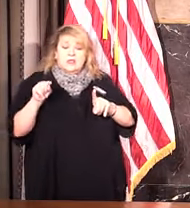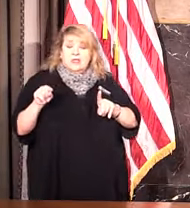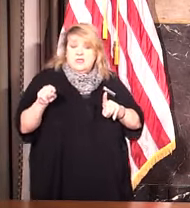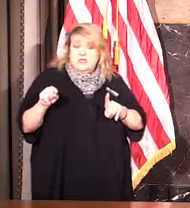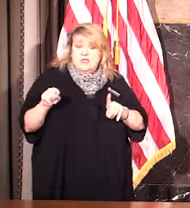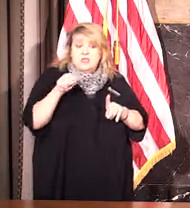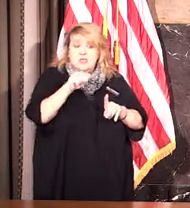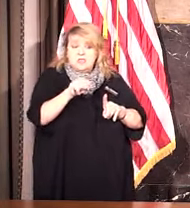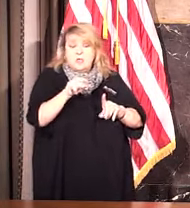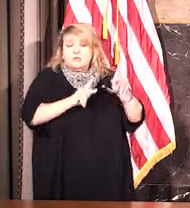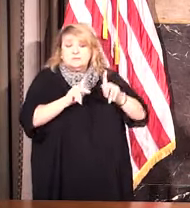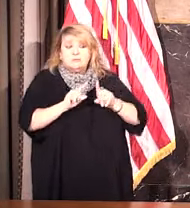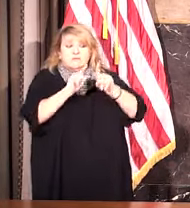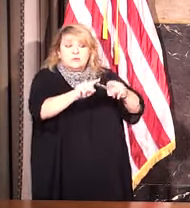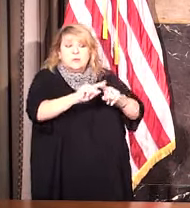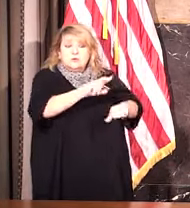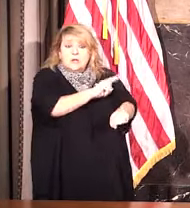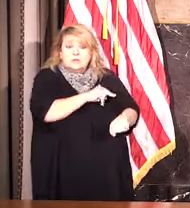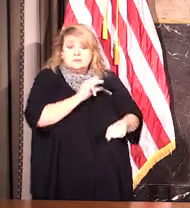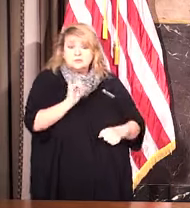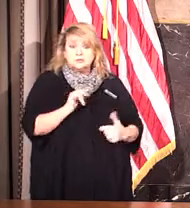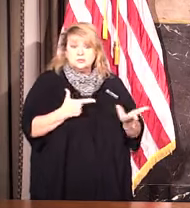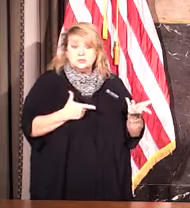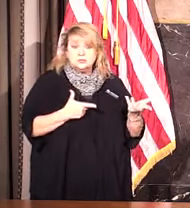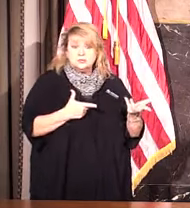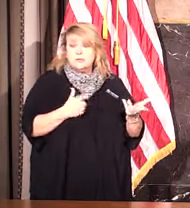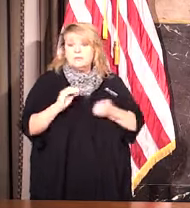have to be in the hospital too.